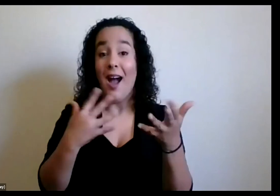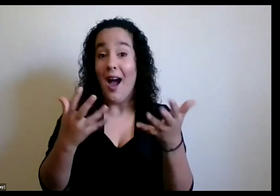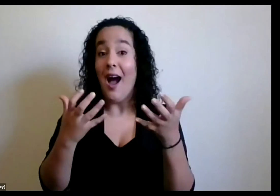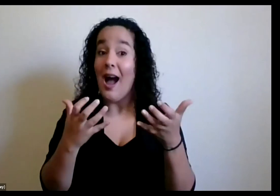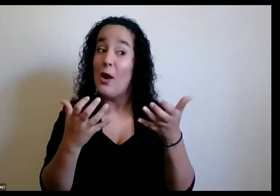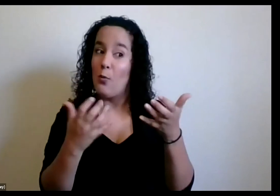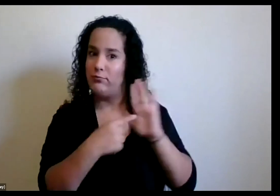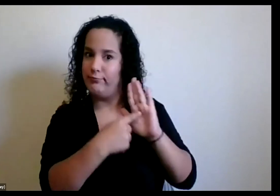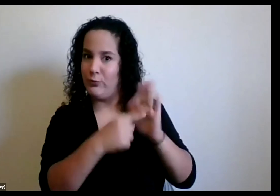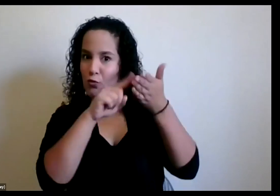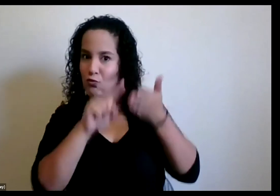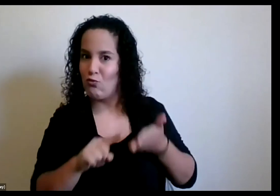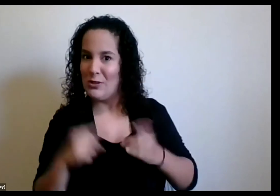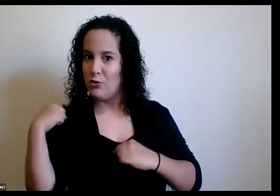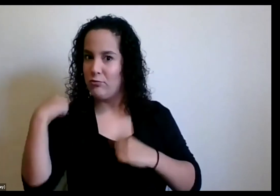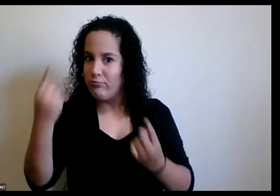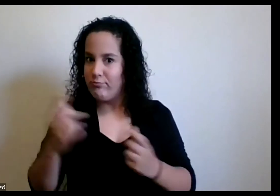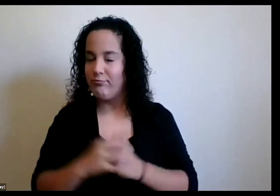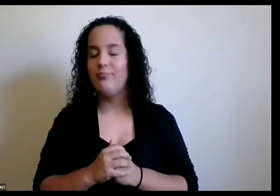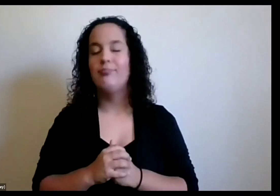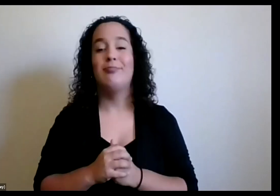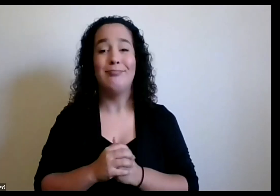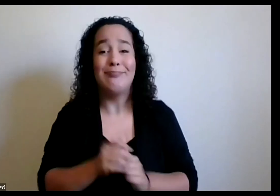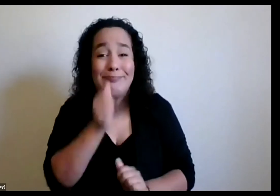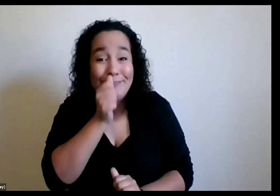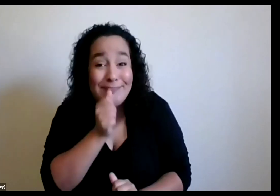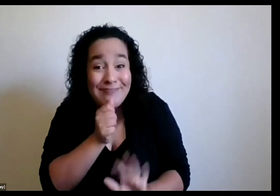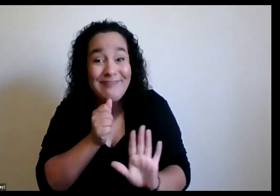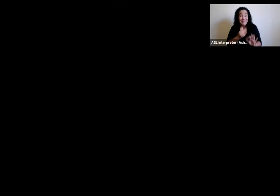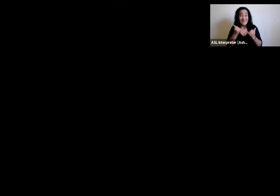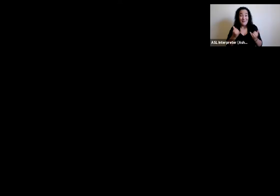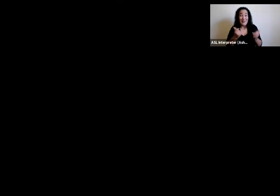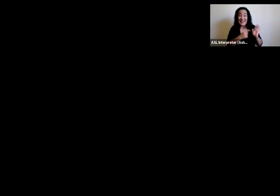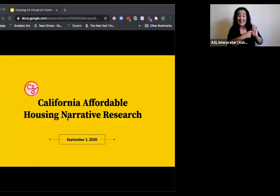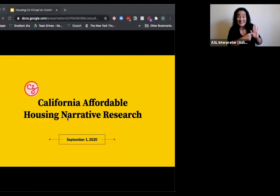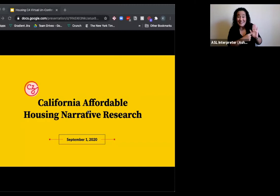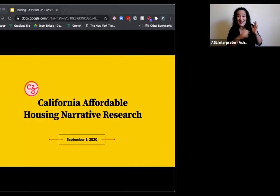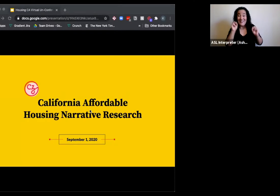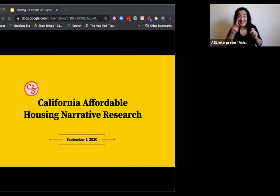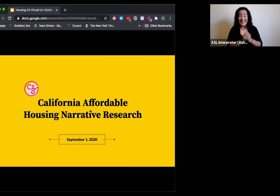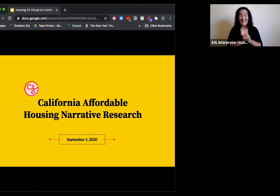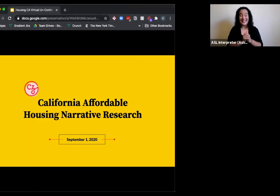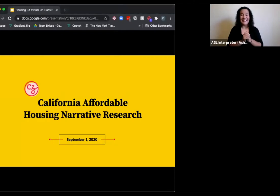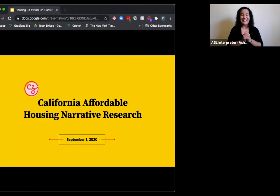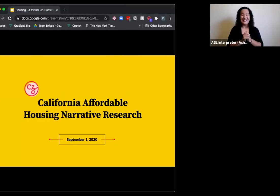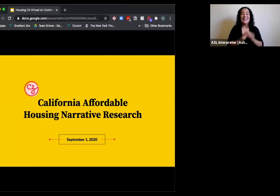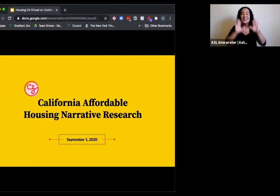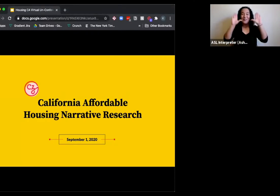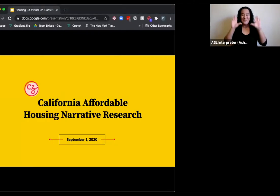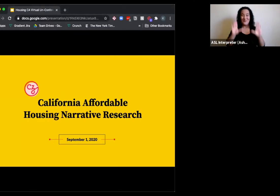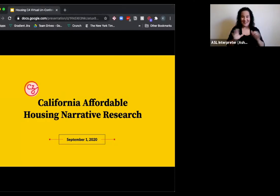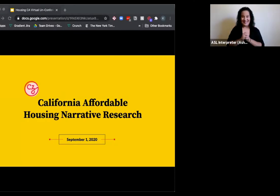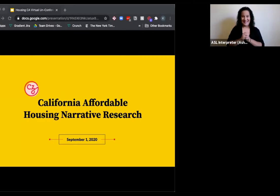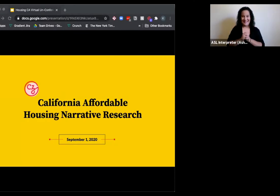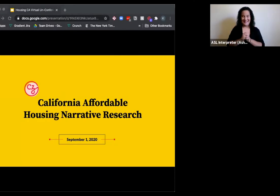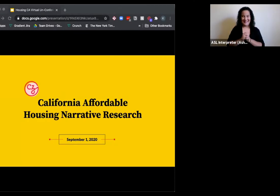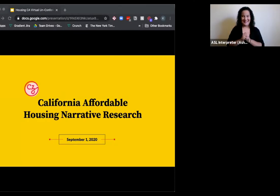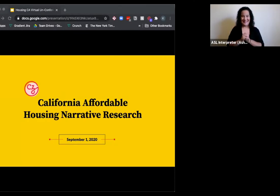to date. Bear with me as I try and get the slides to work. Great.